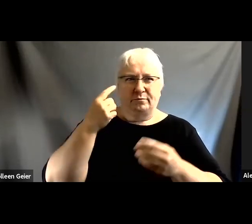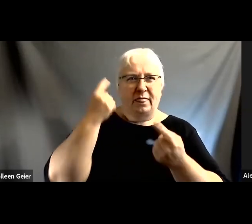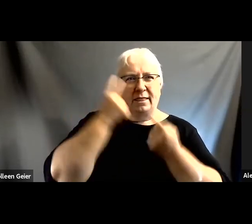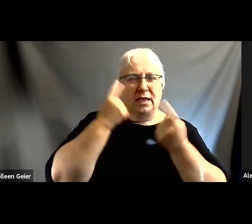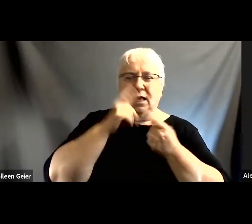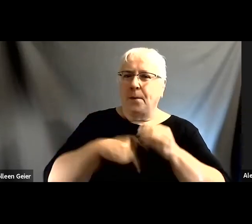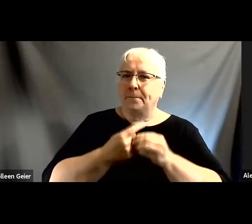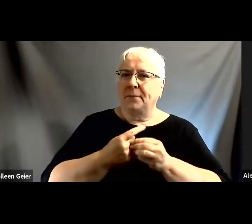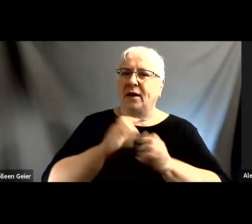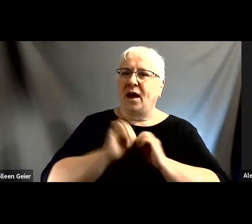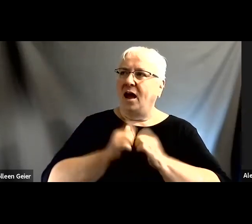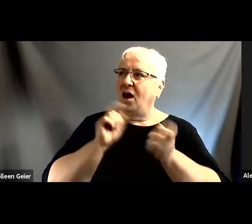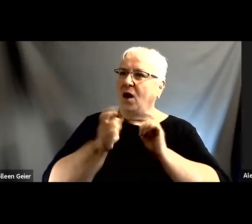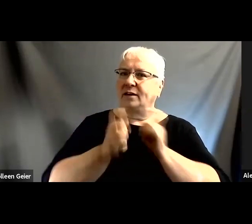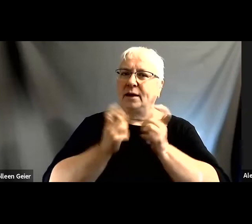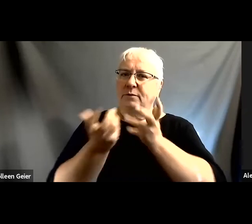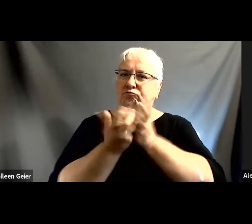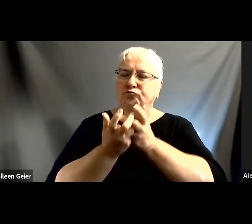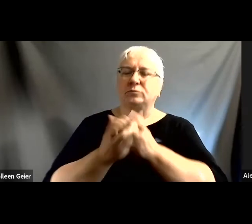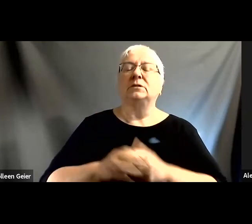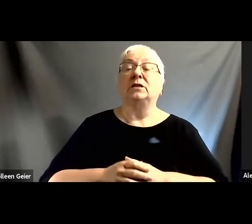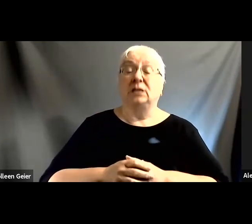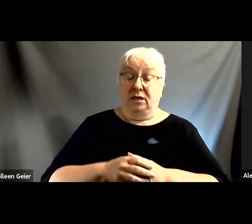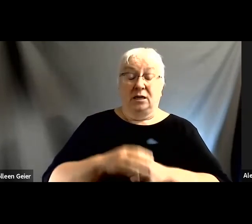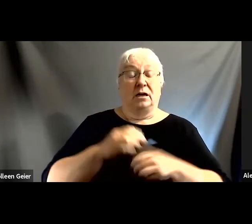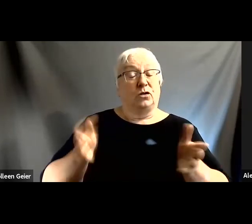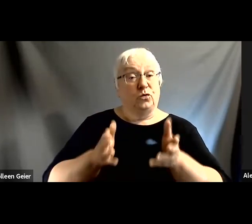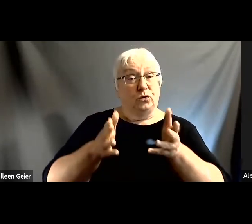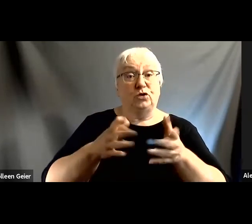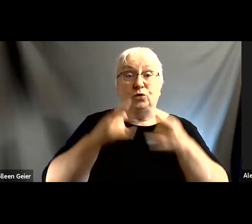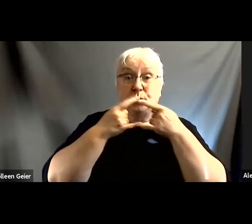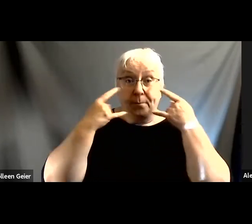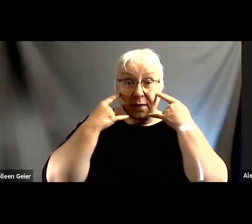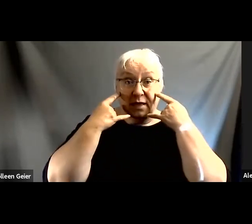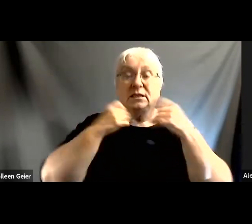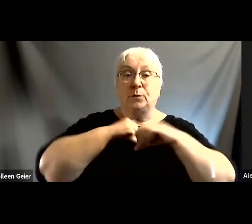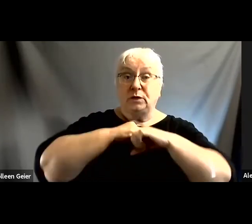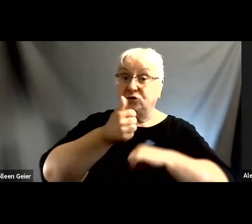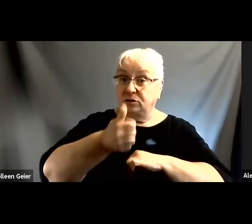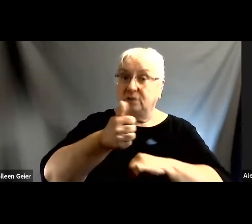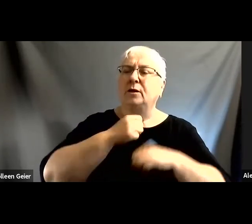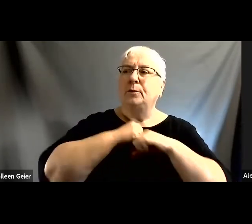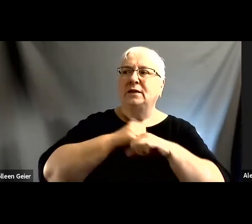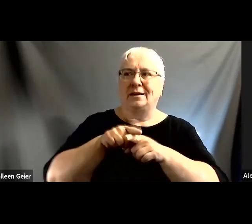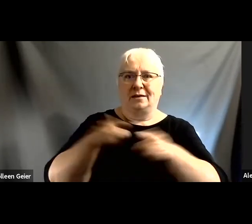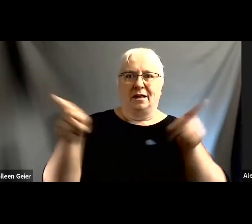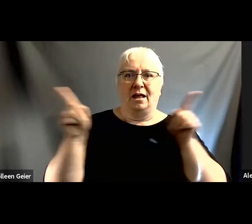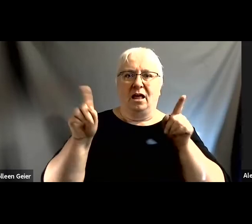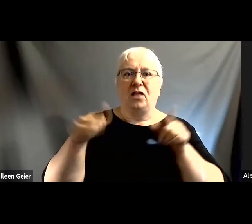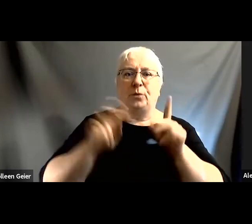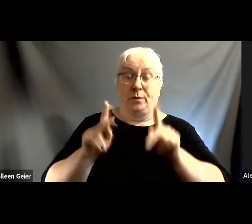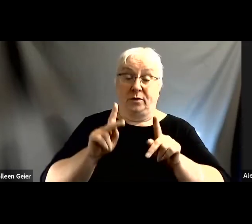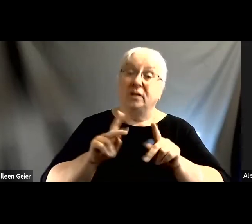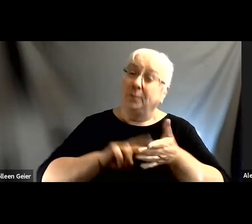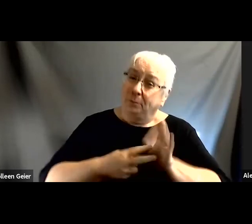mask. It not only protects you, but it protects all the people around you. You are protecting the most vulnerable